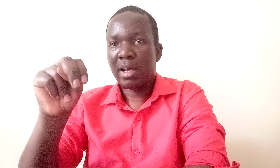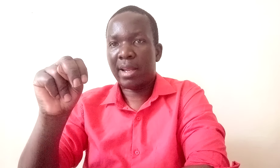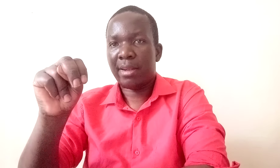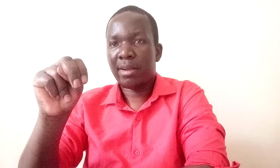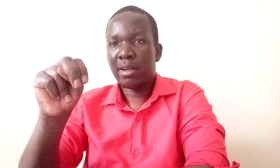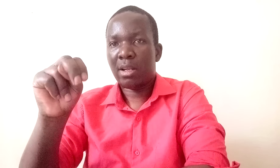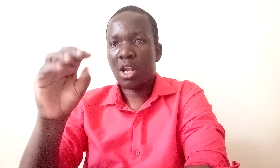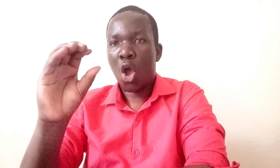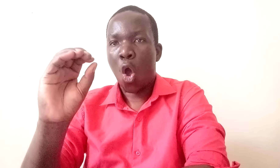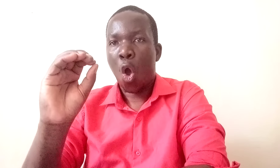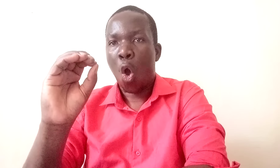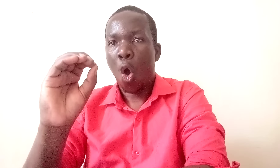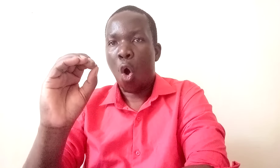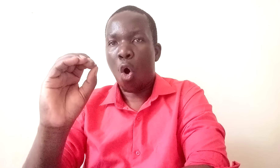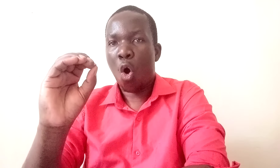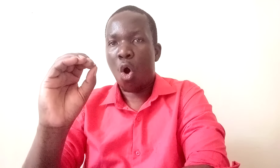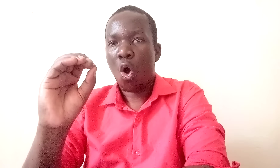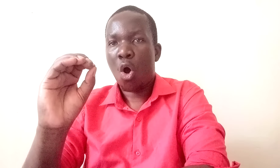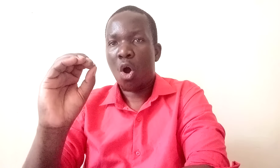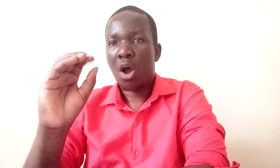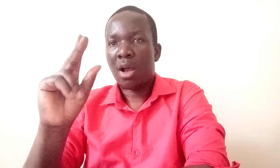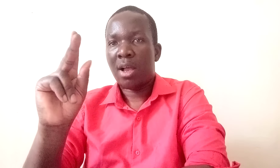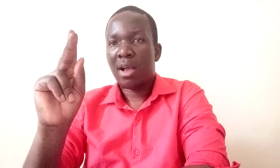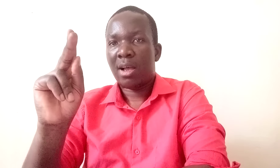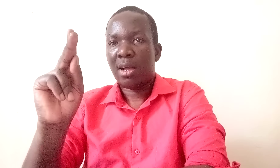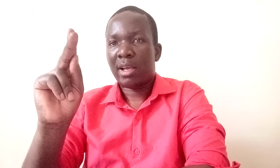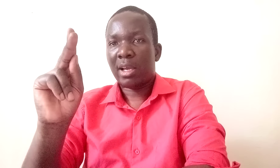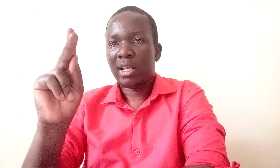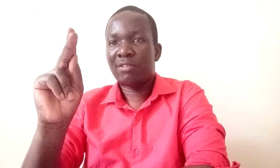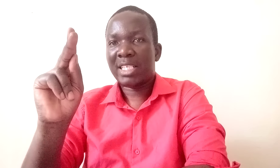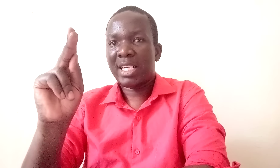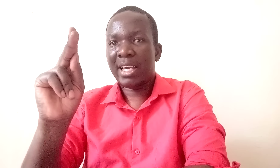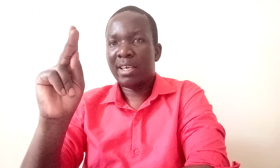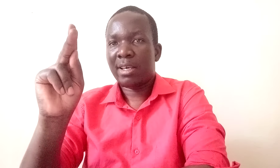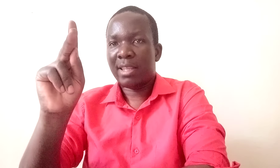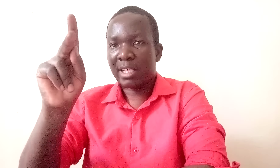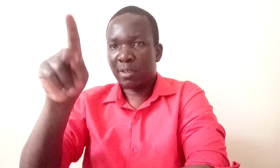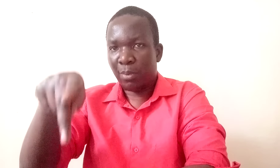N, O. Invert K, that's P.